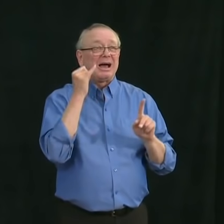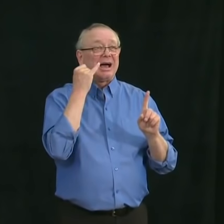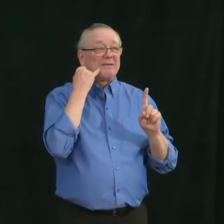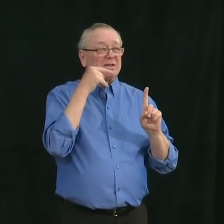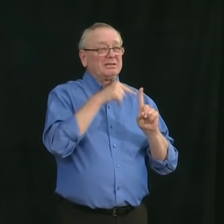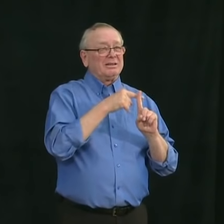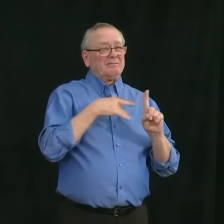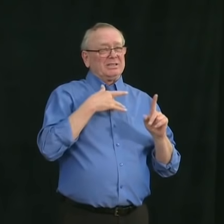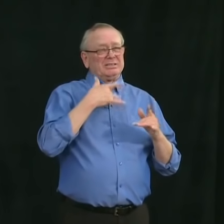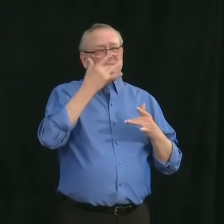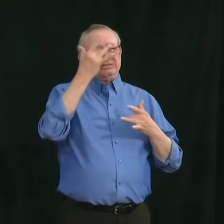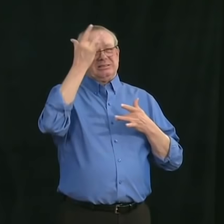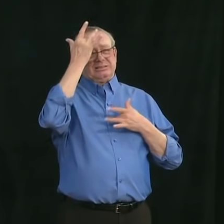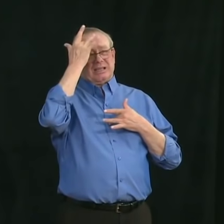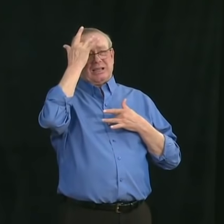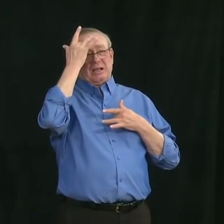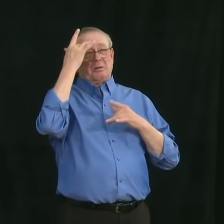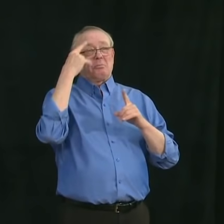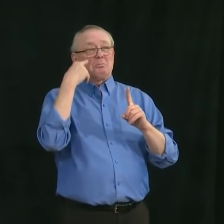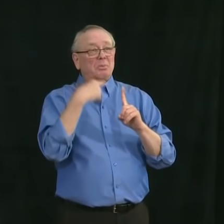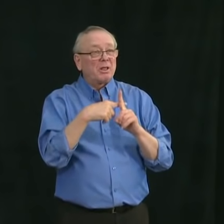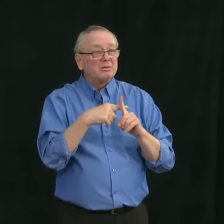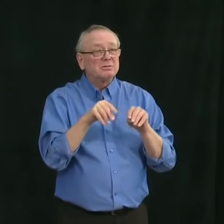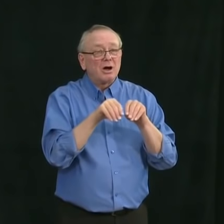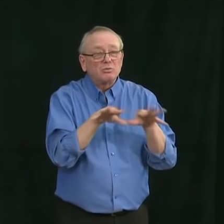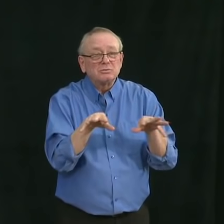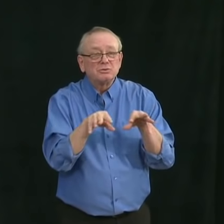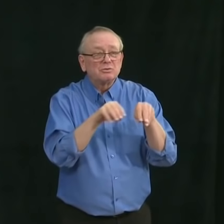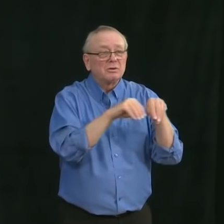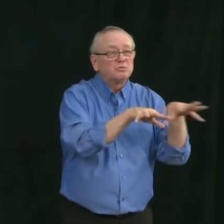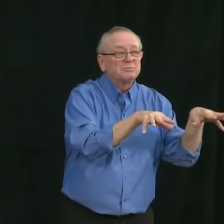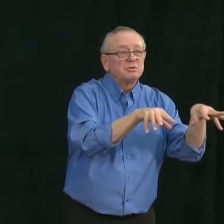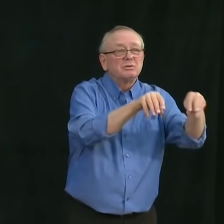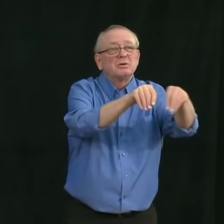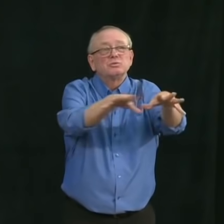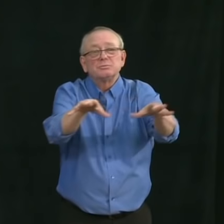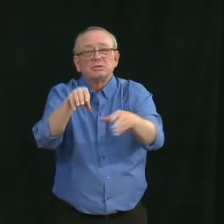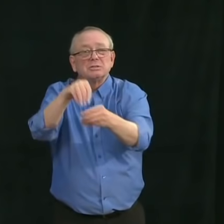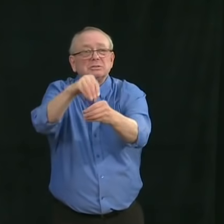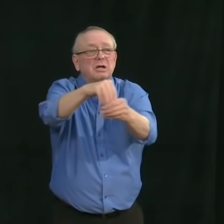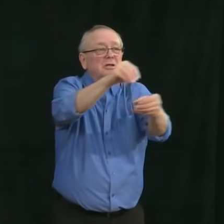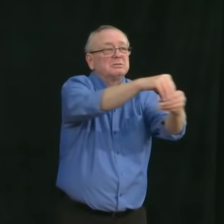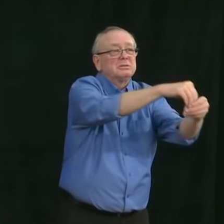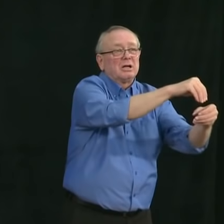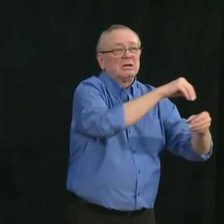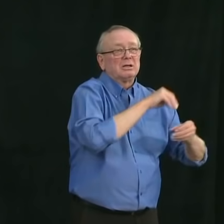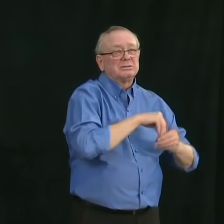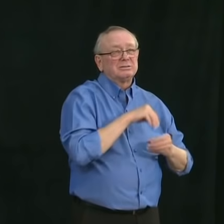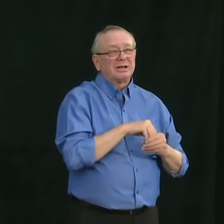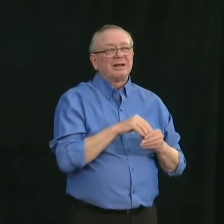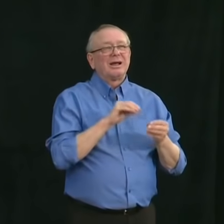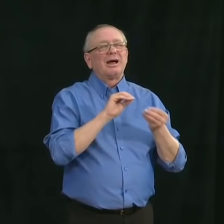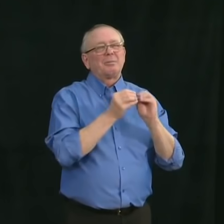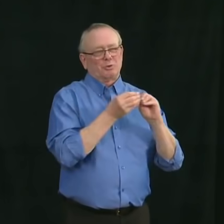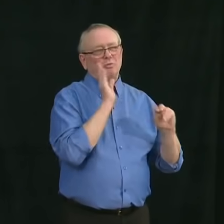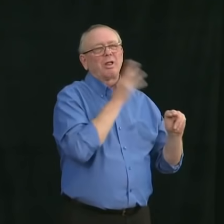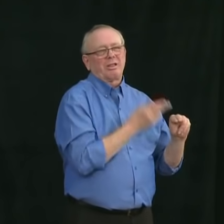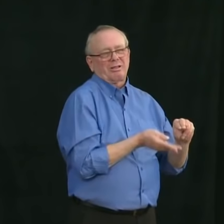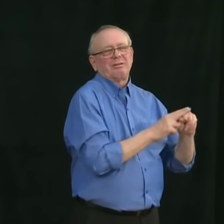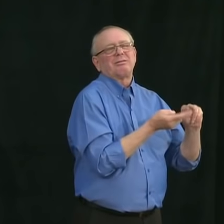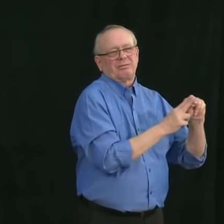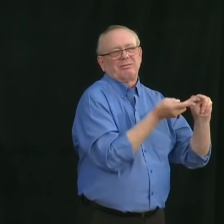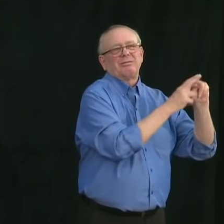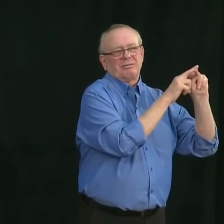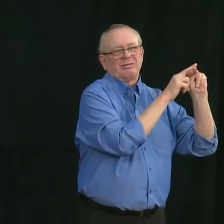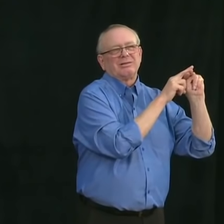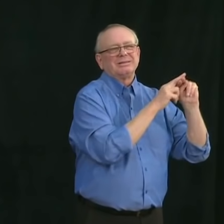with, our numbers have risen. So we have gone above. We had previously been seeing a relatively steady